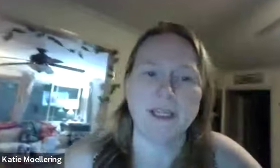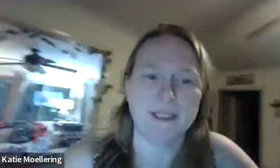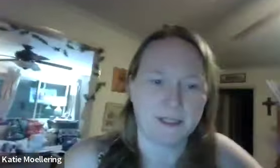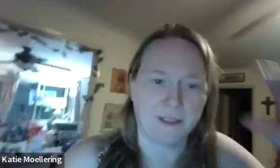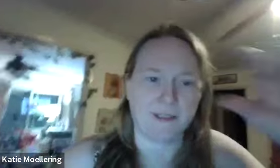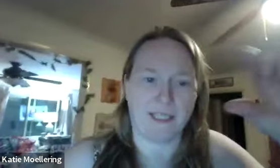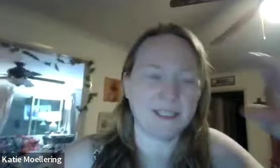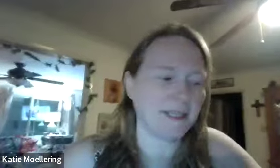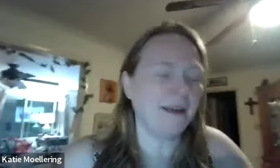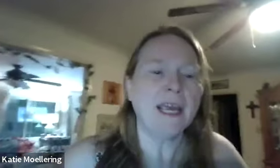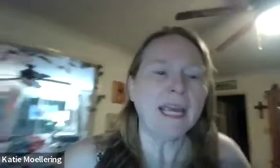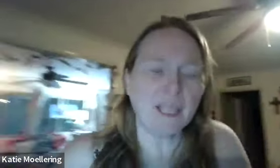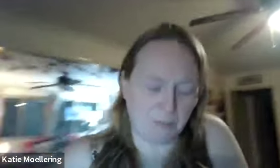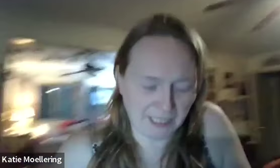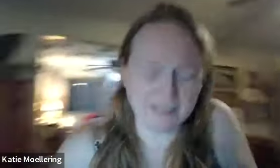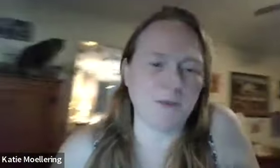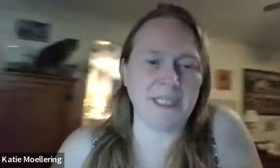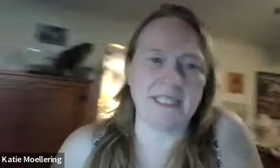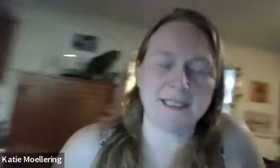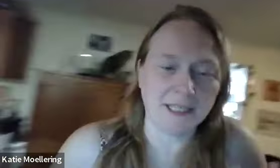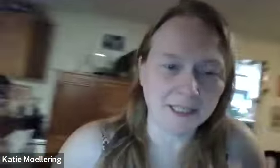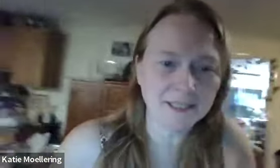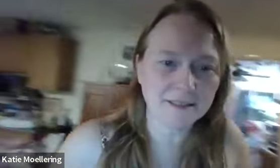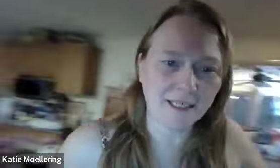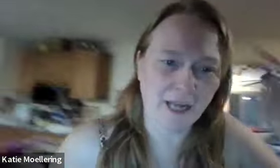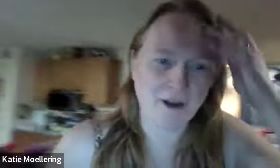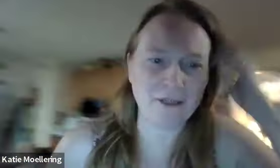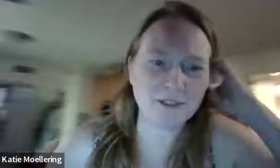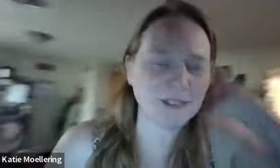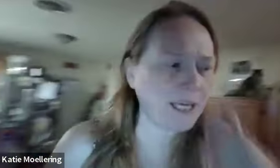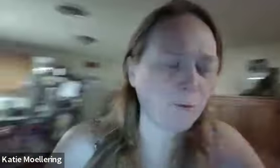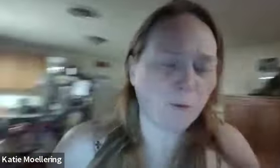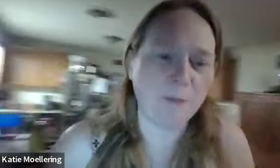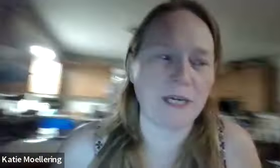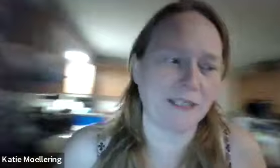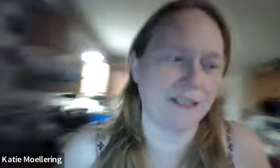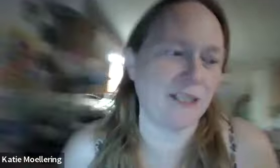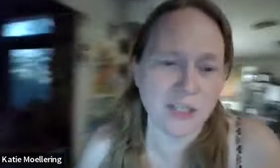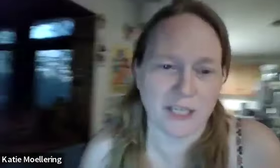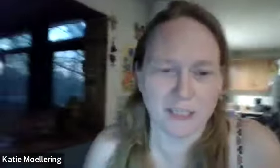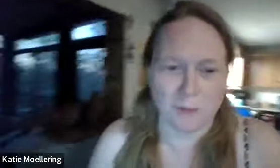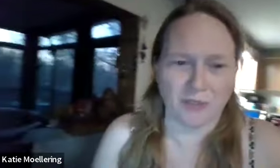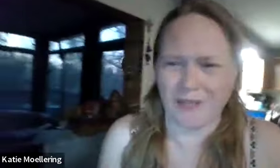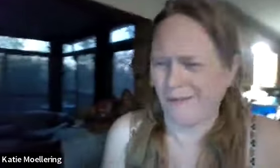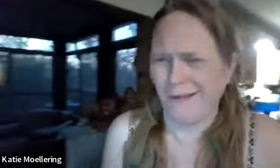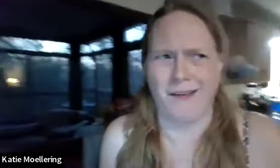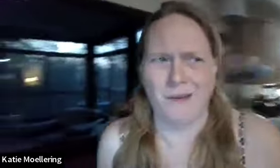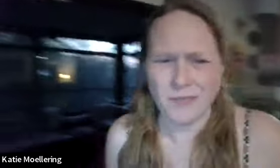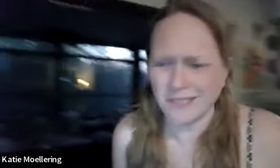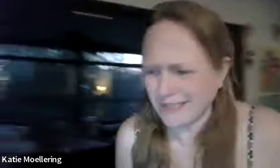is the disc. And like my Mhm. kids don't know what a disc is, And so it's like at what point do they change it? Because people are like, what is